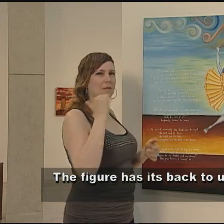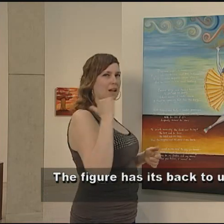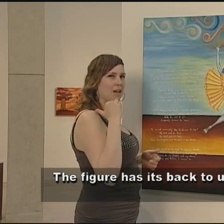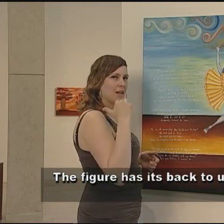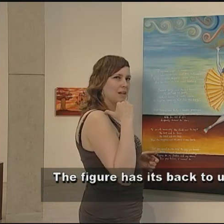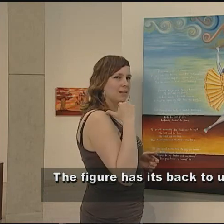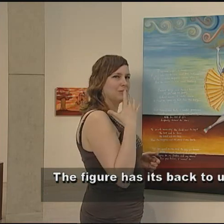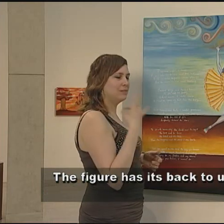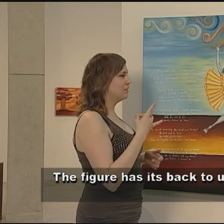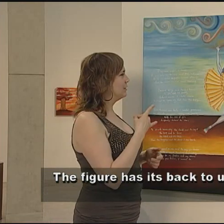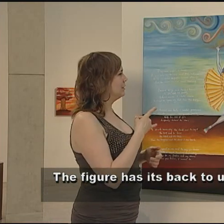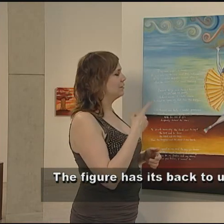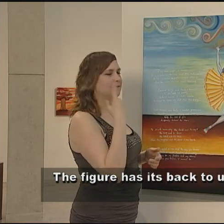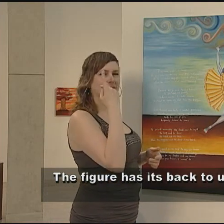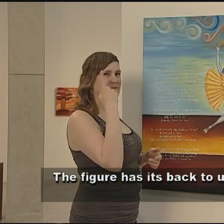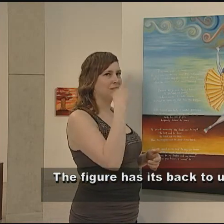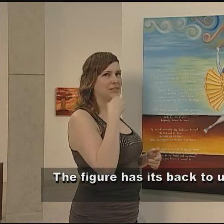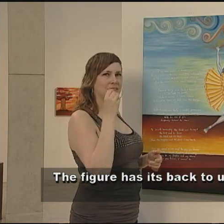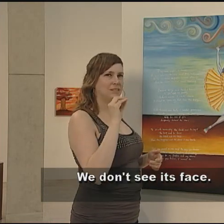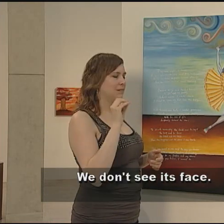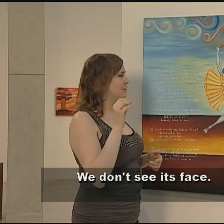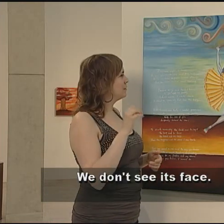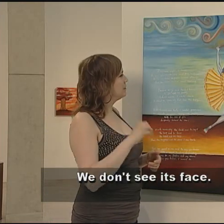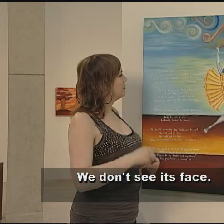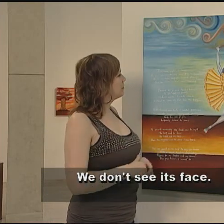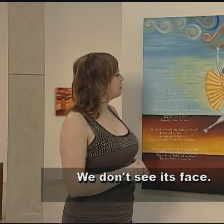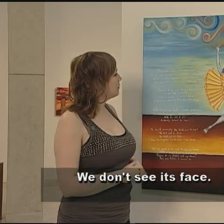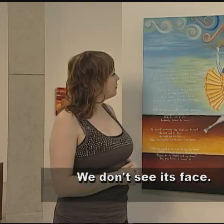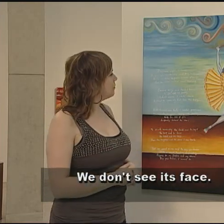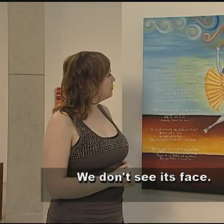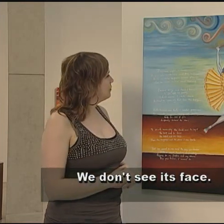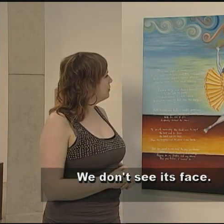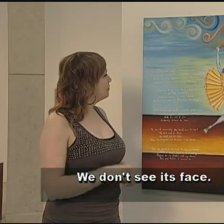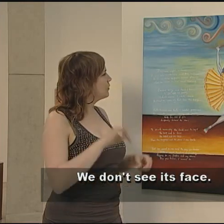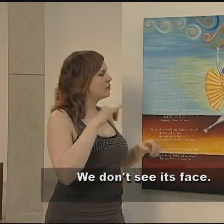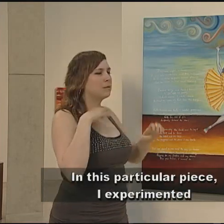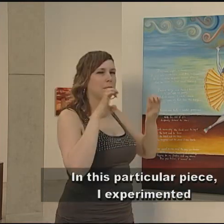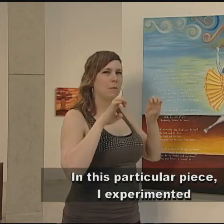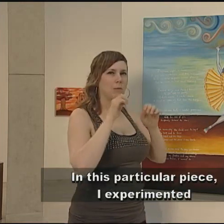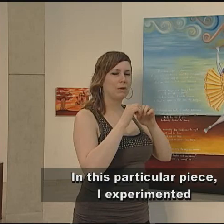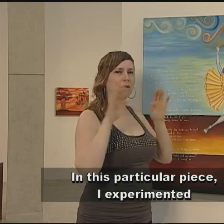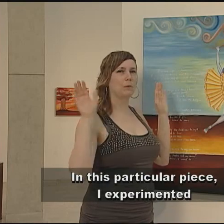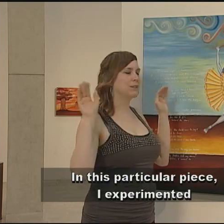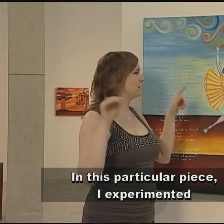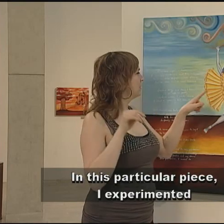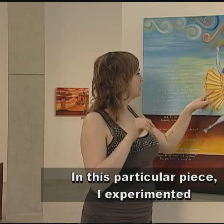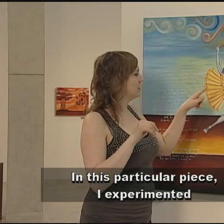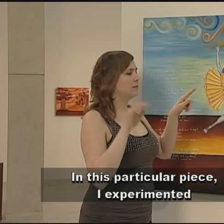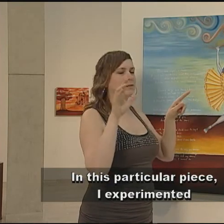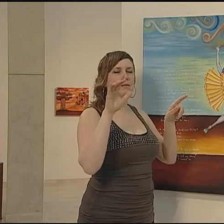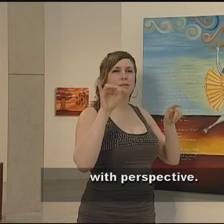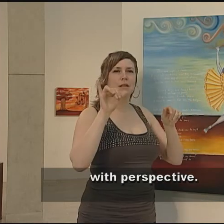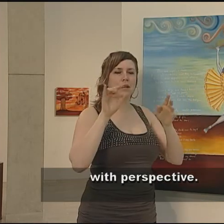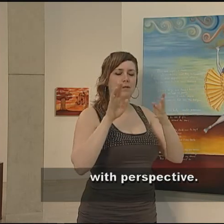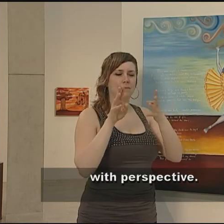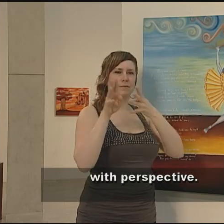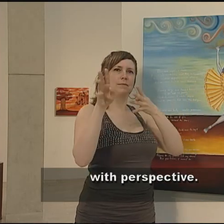The figure has its back to us. We don't see its face. In this particular piece, I experimented